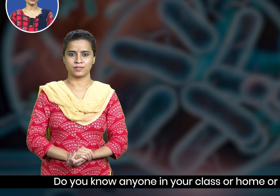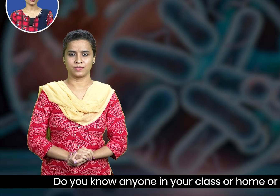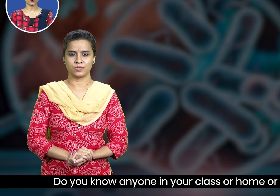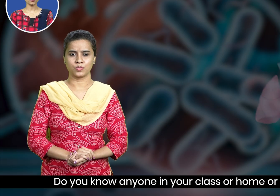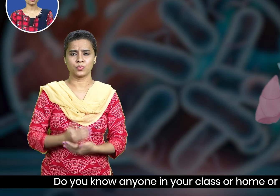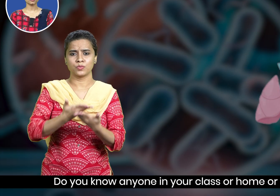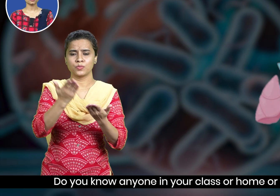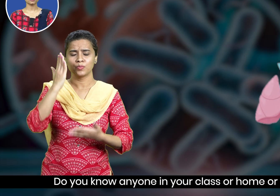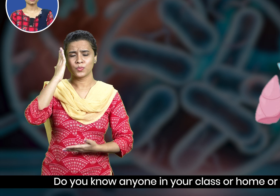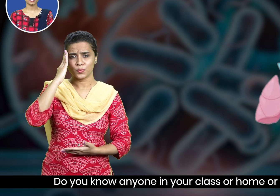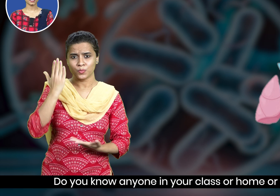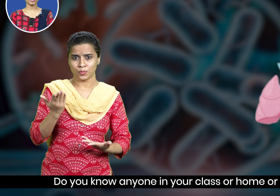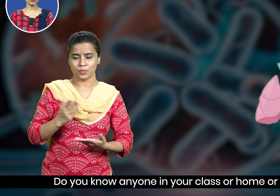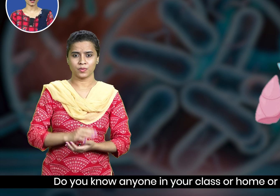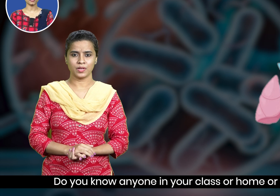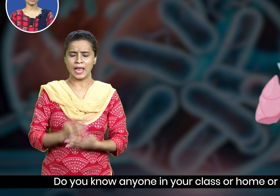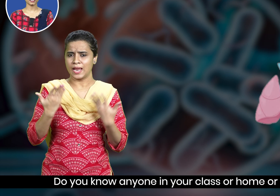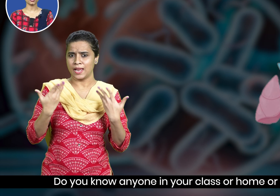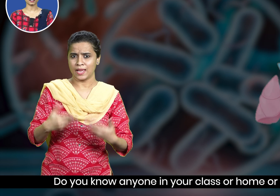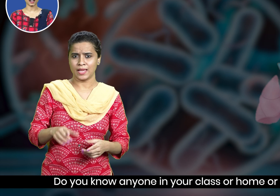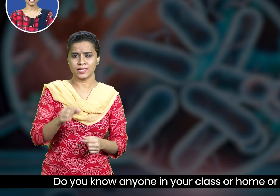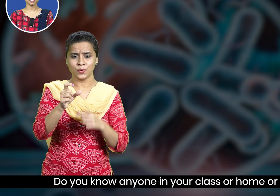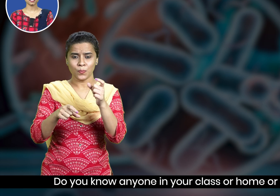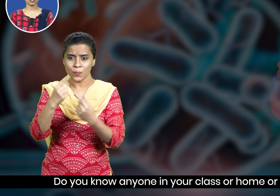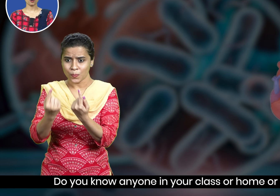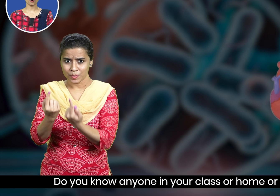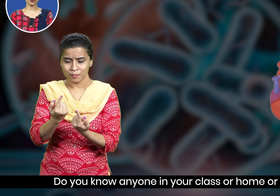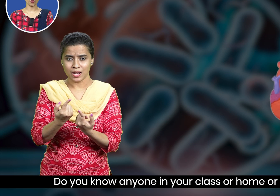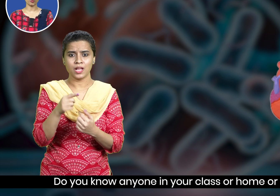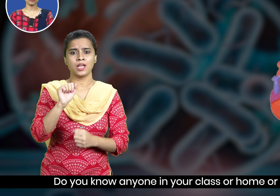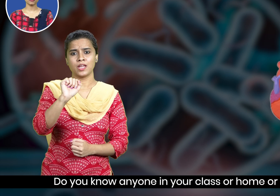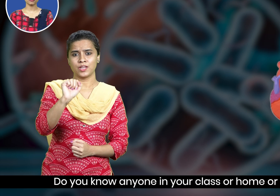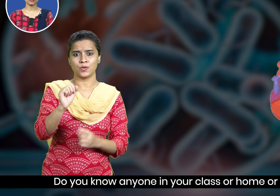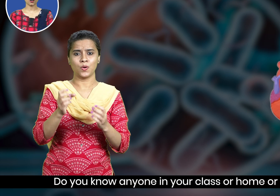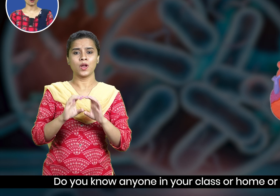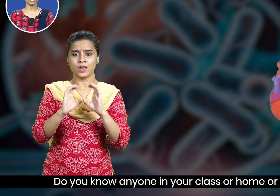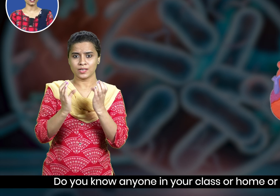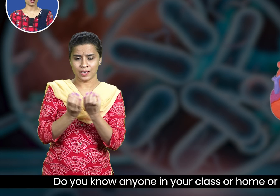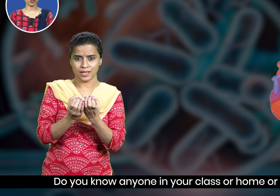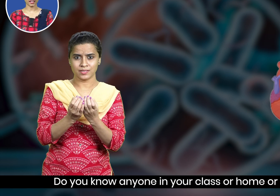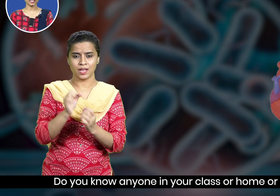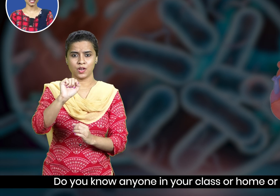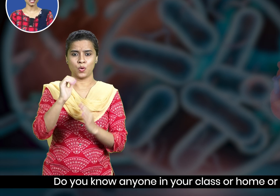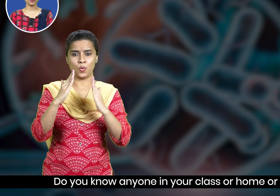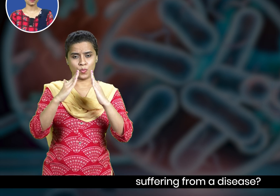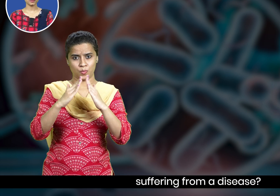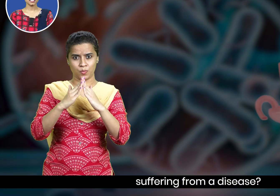Do you know anyone in your class or home or in your